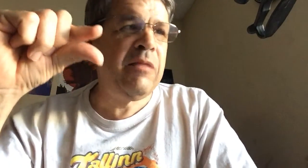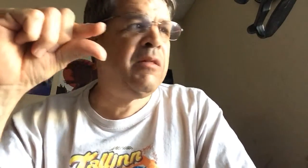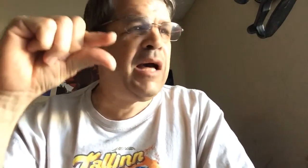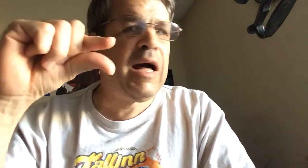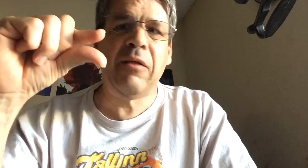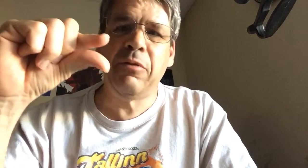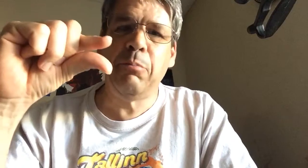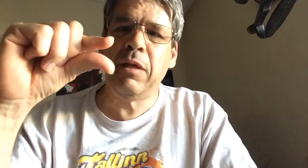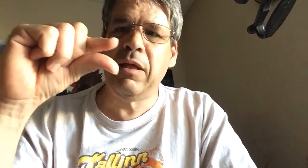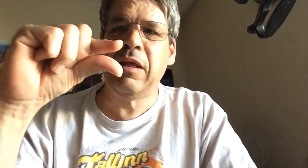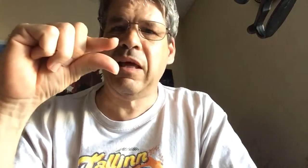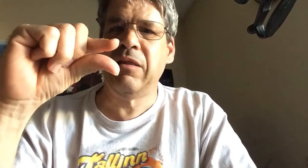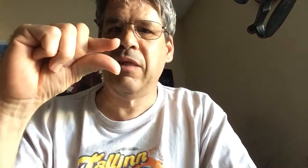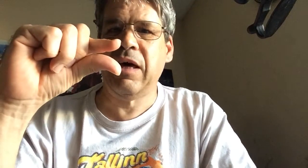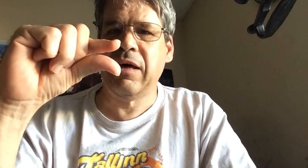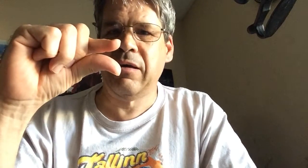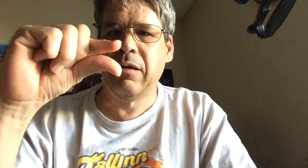And how do we hear that